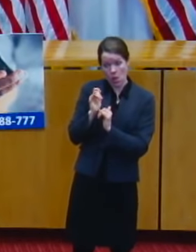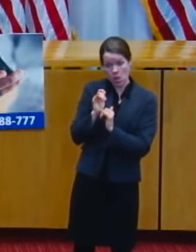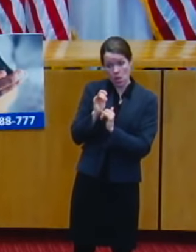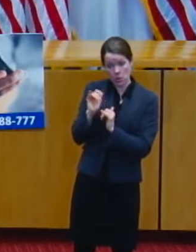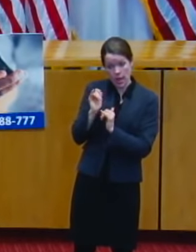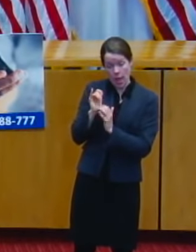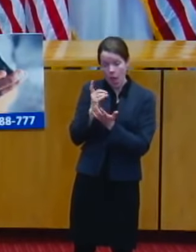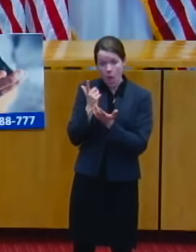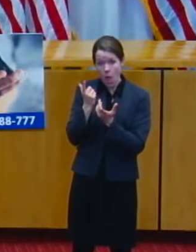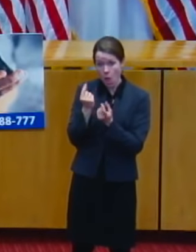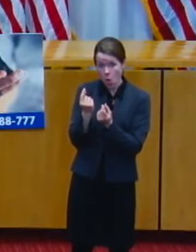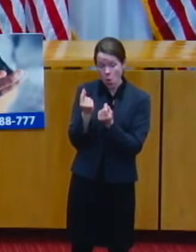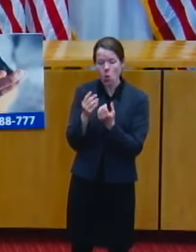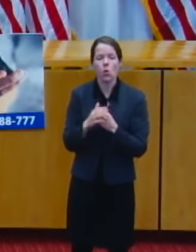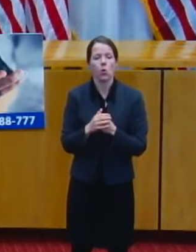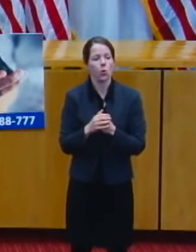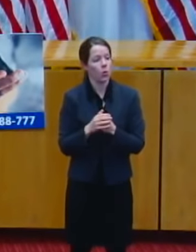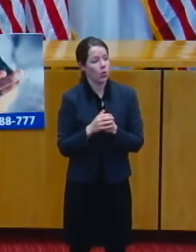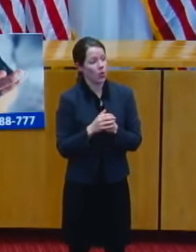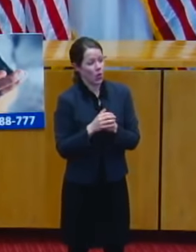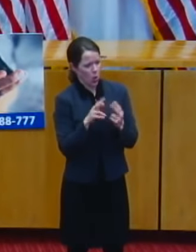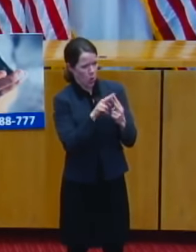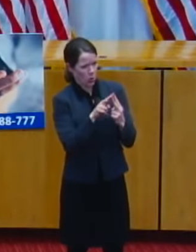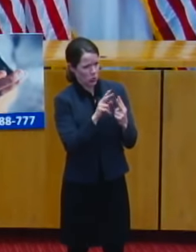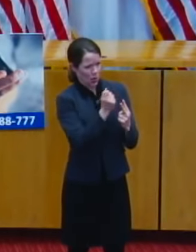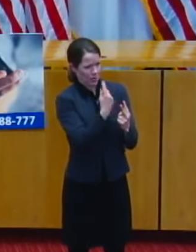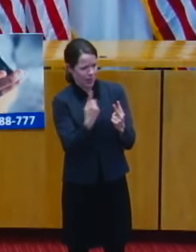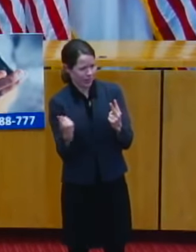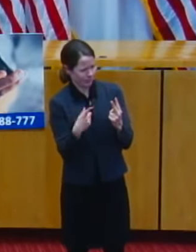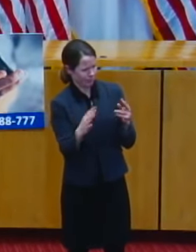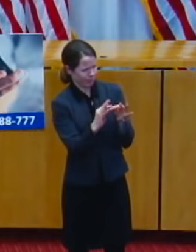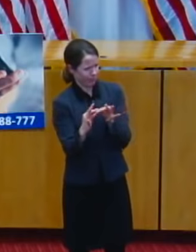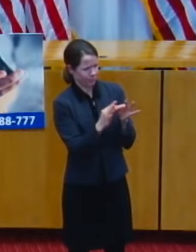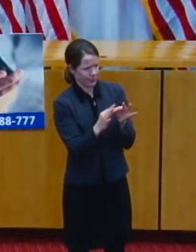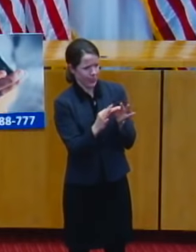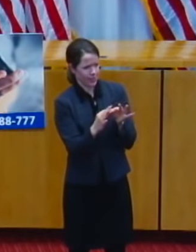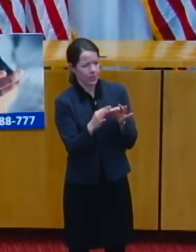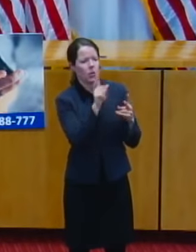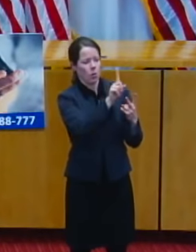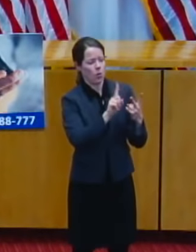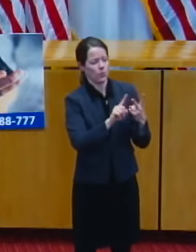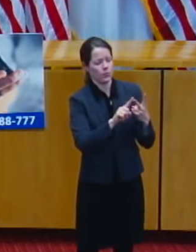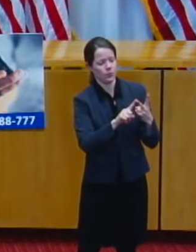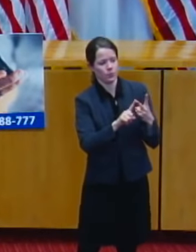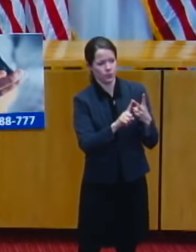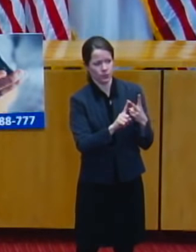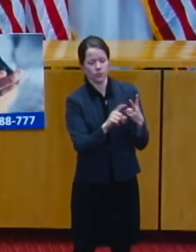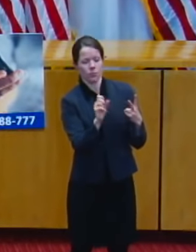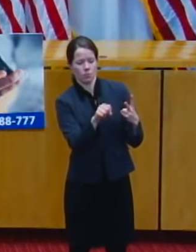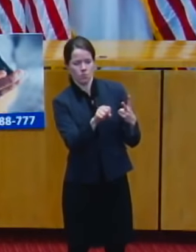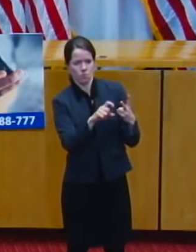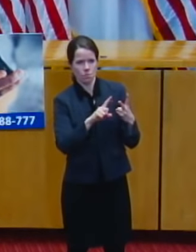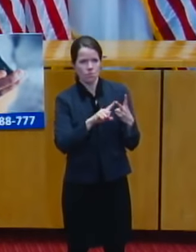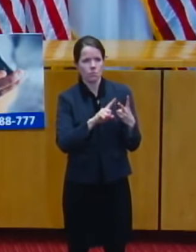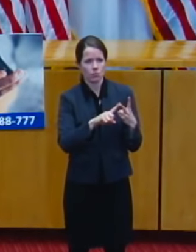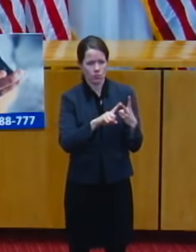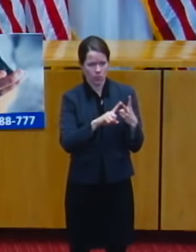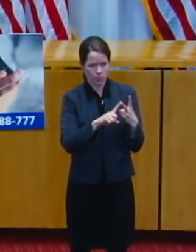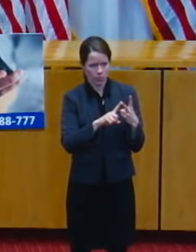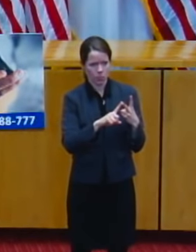So those two things have a lot to do with each other? Just curious, yeah. The answer to the second one is yes. And I do